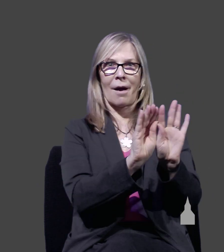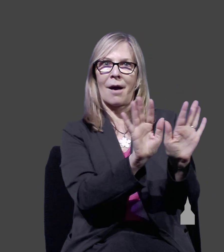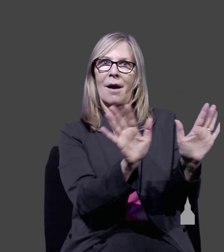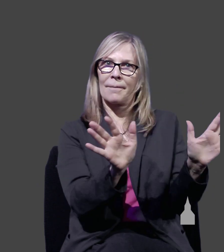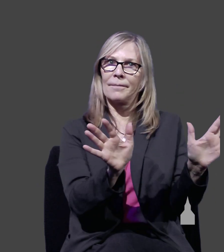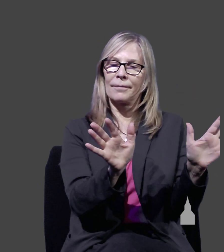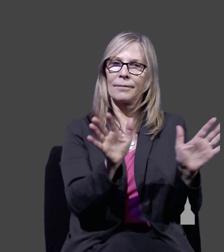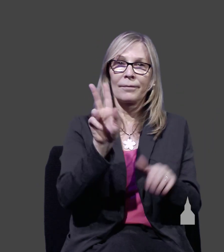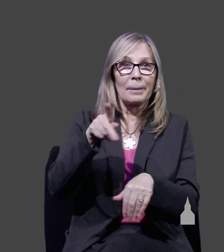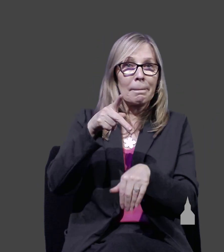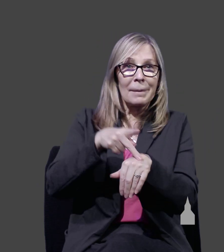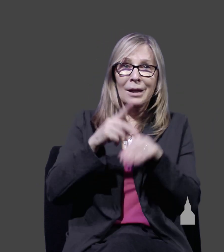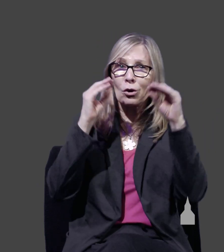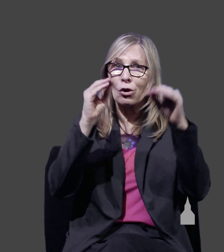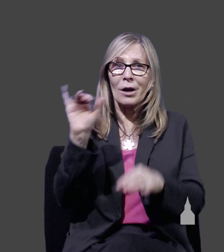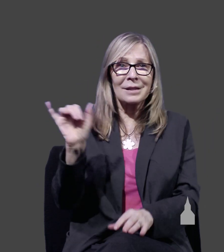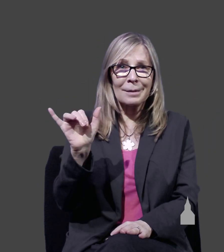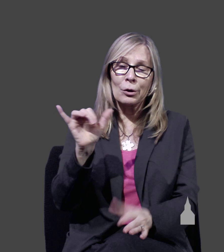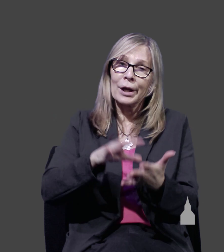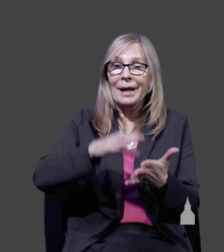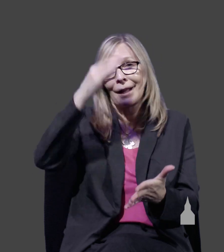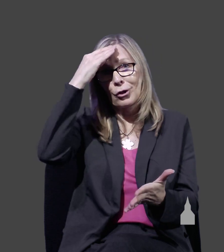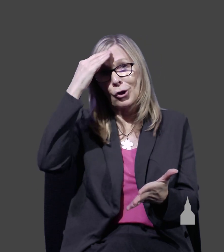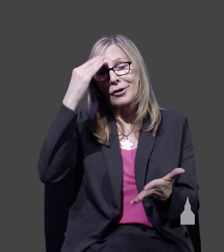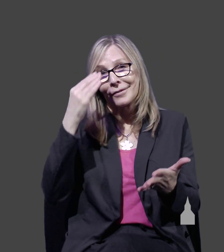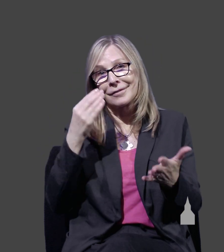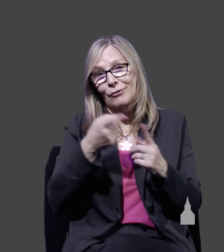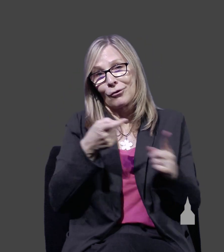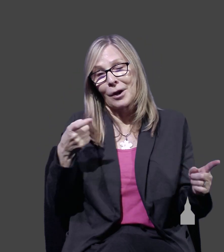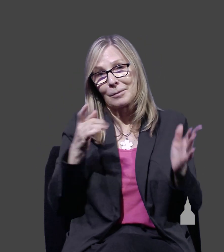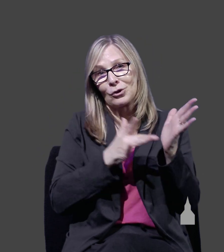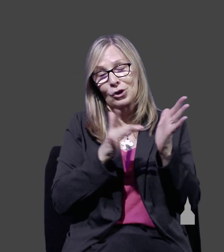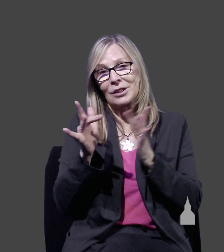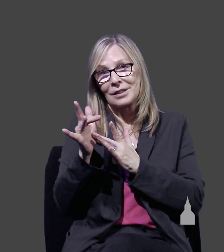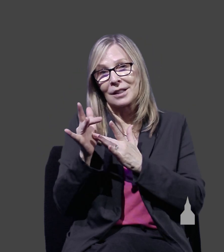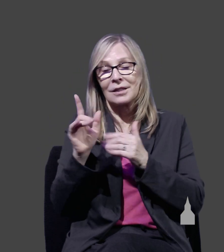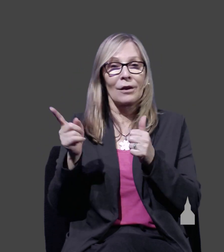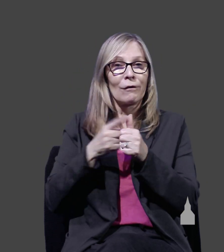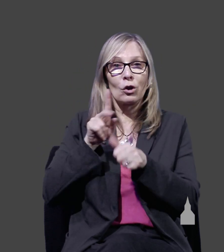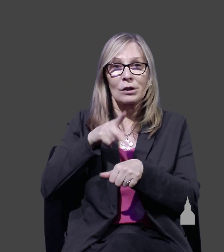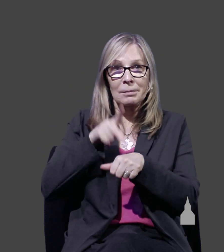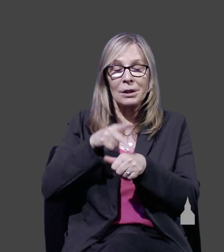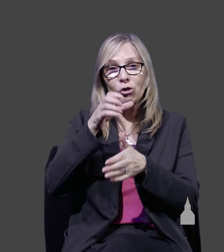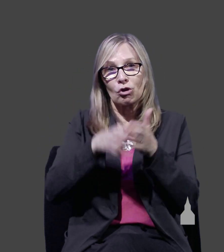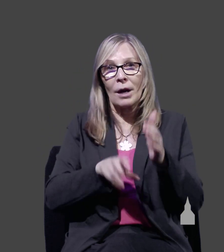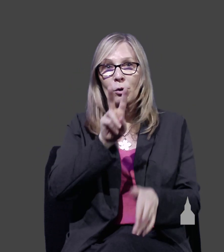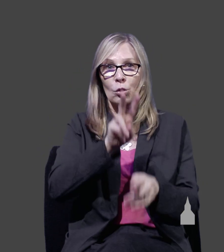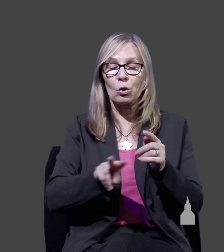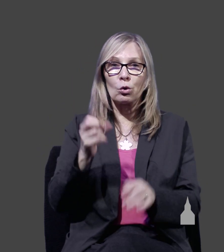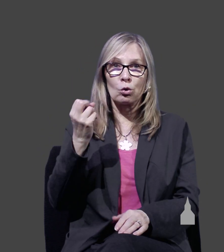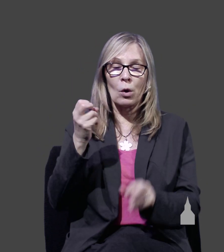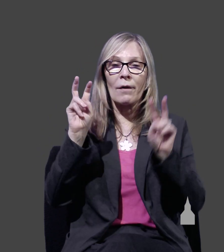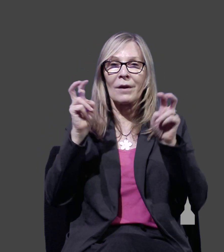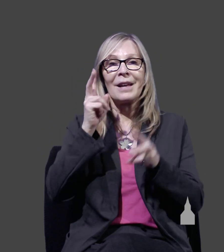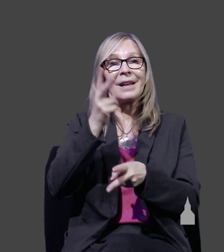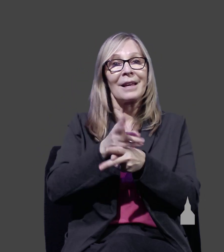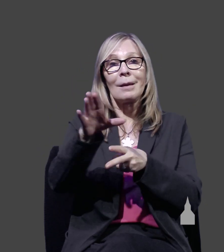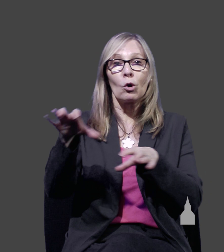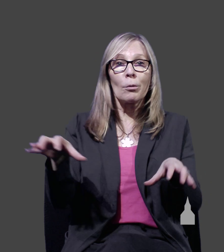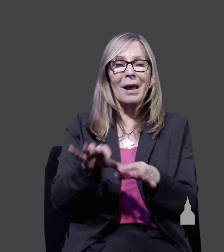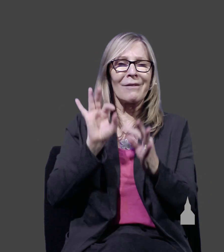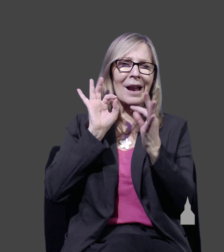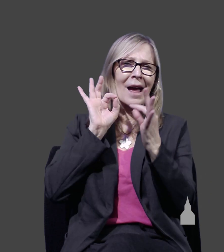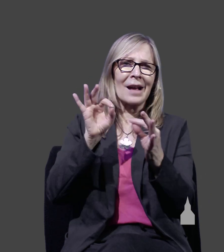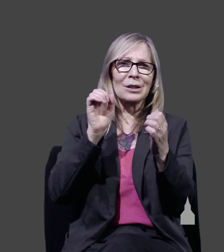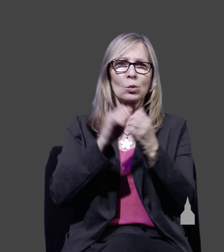Peter taught something similar, which he no doubt learned at the feet of Jesus in 1 Peter 2:12. Keep your behavior excellent among the